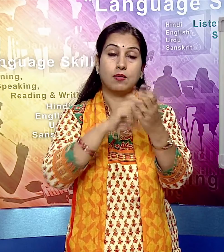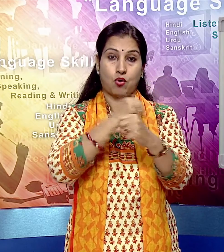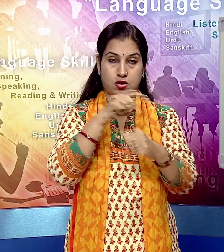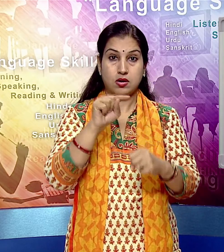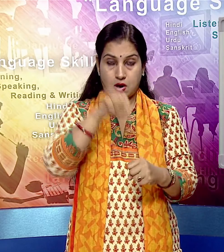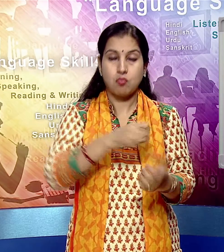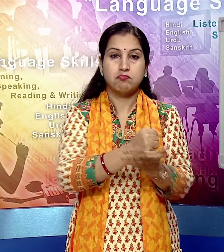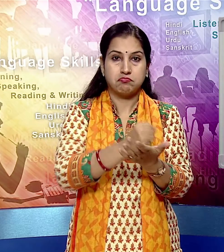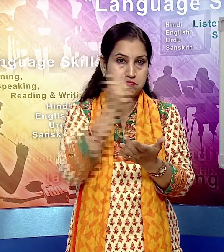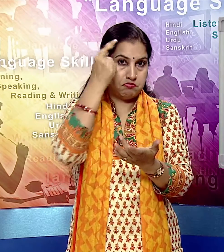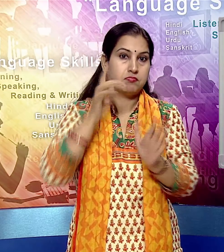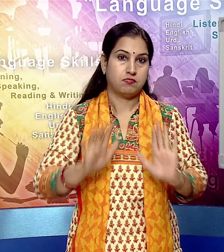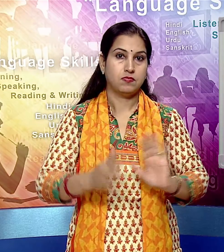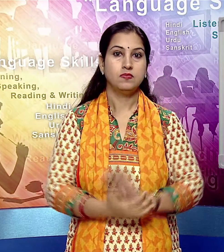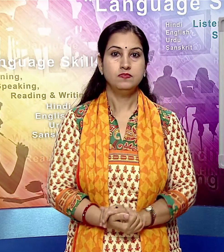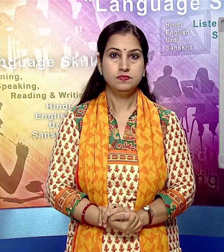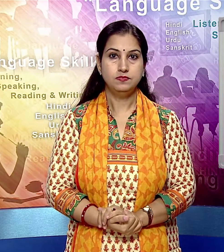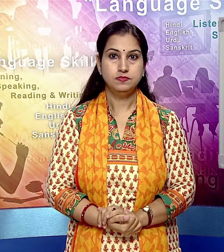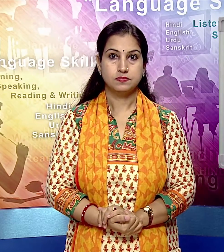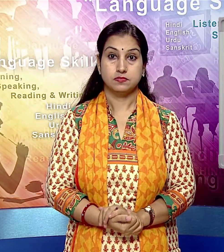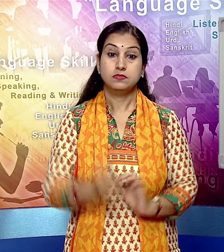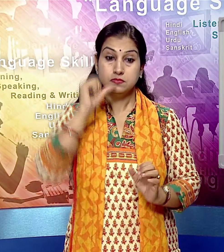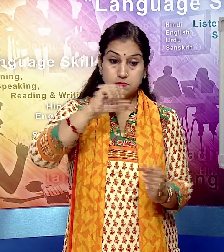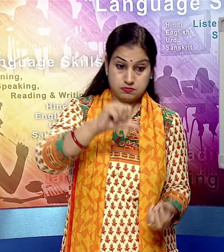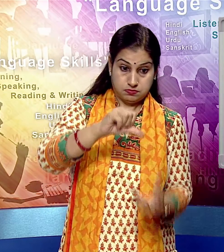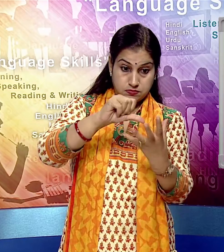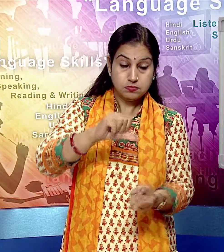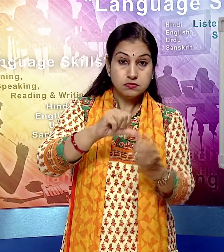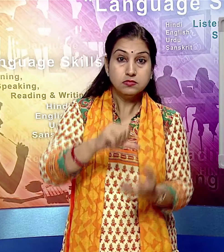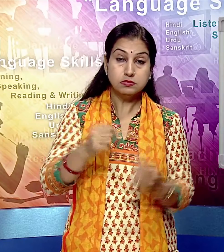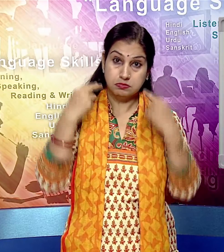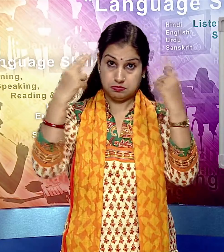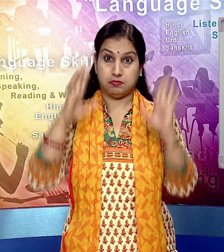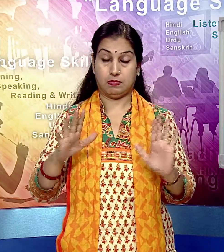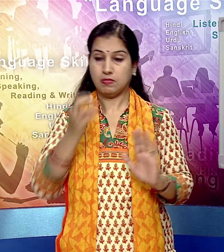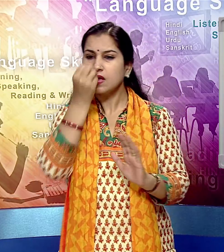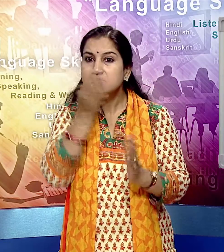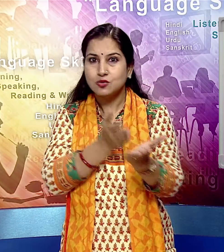this. Boiling is the most popular and relatively easy method of cooking.